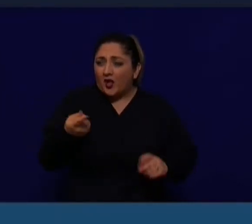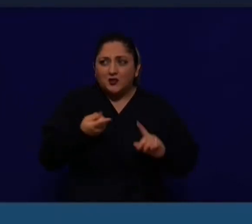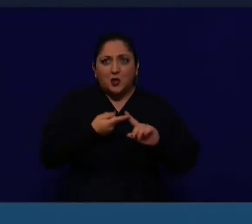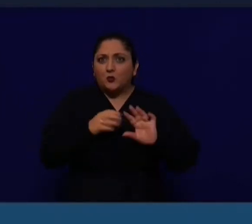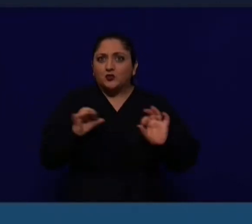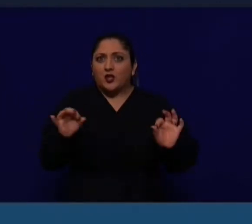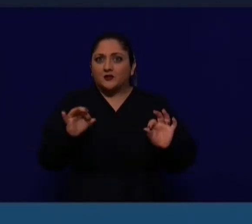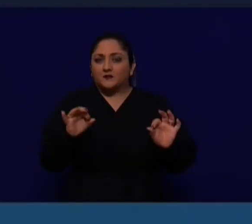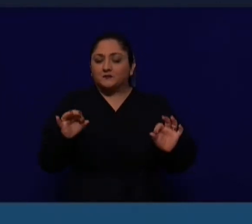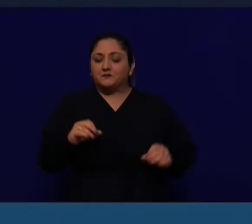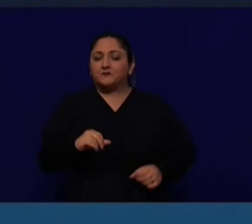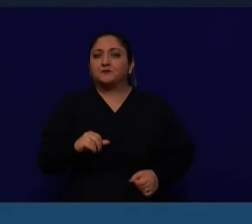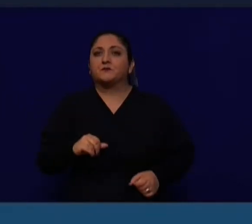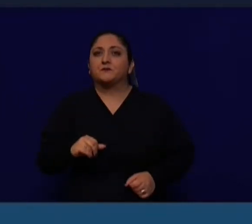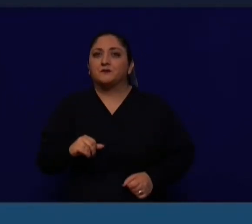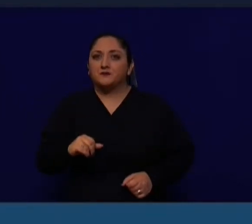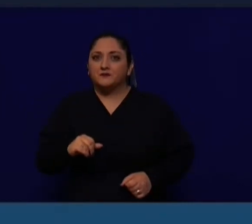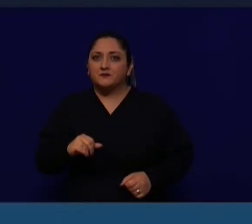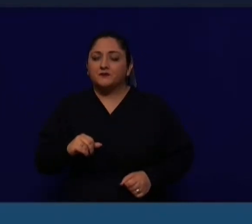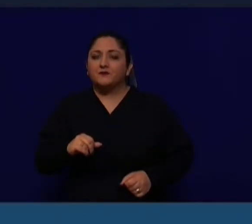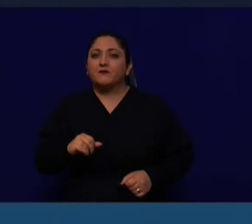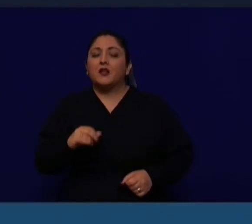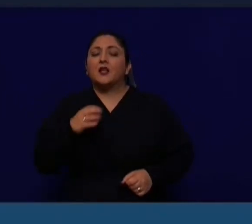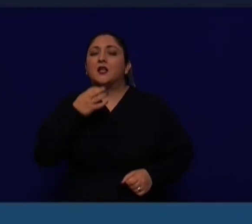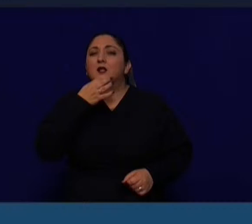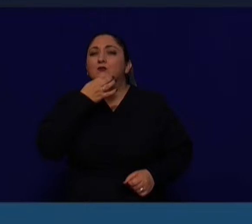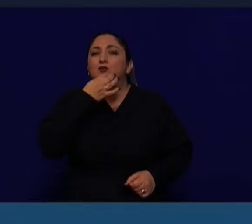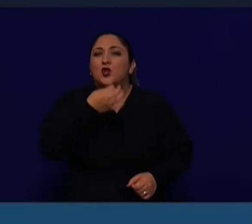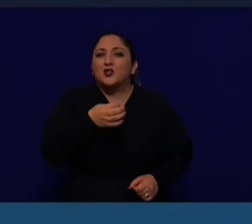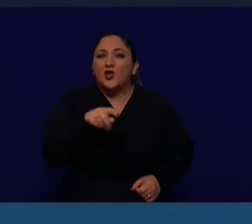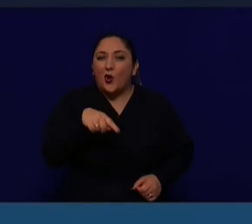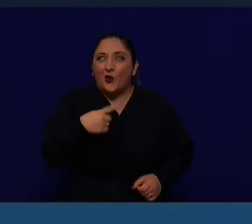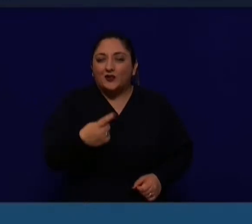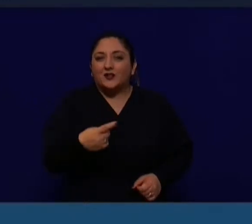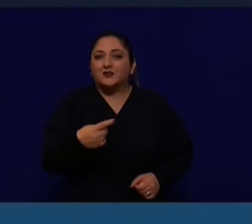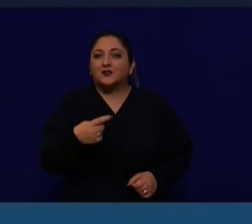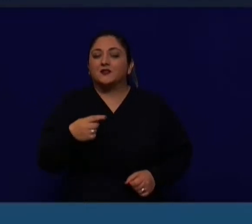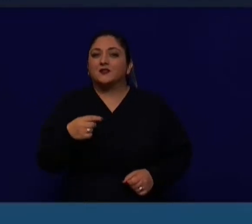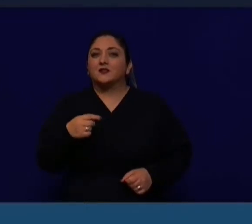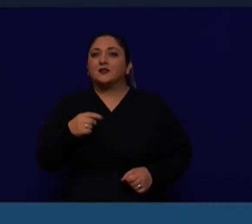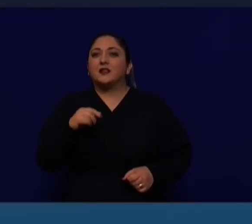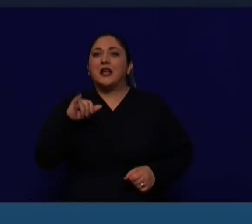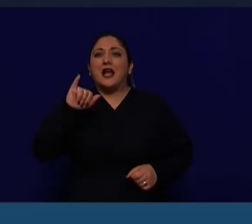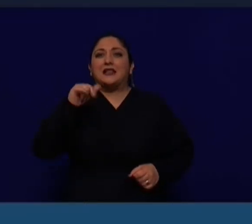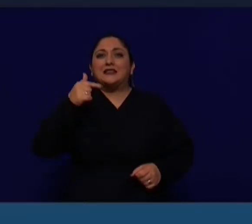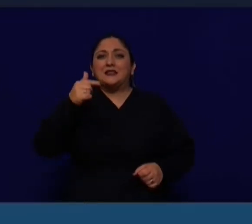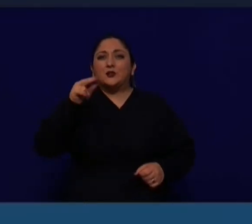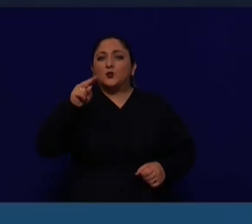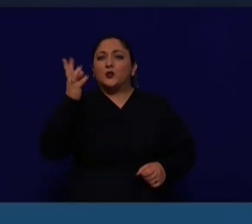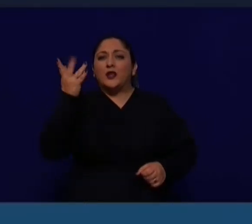And the third, I might have missed it, but what is the current state or within ITU at the moment?